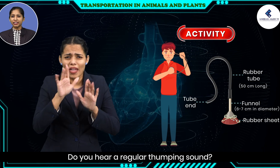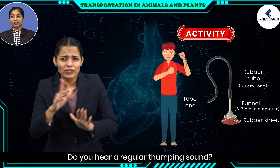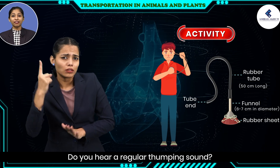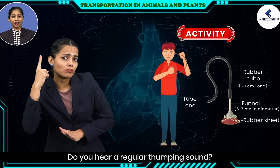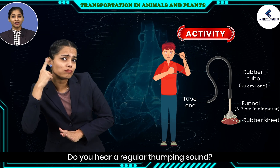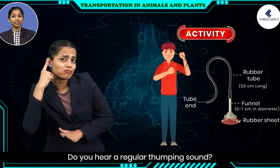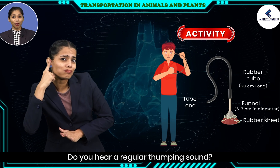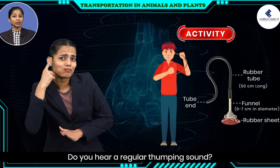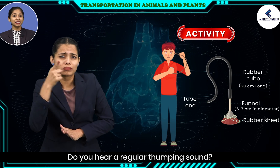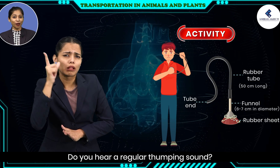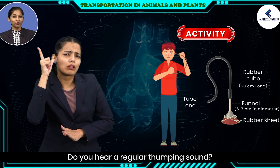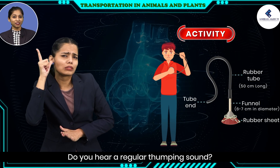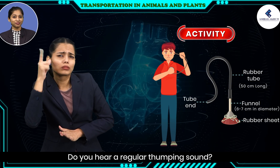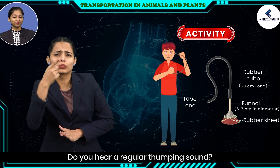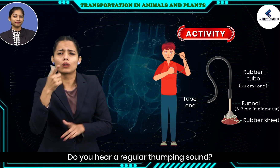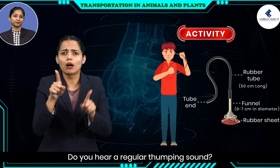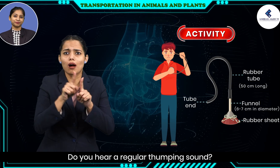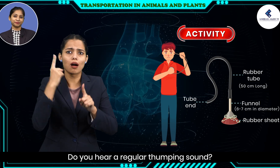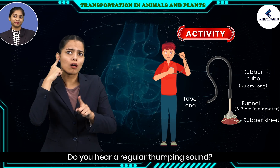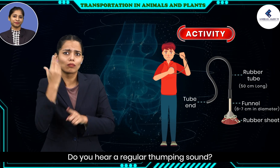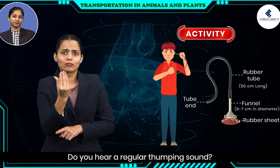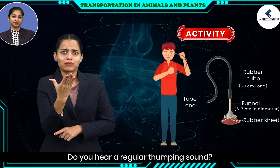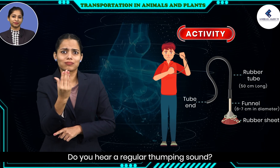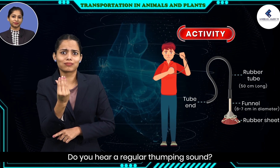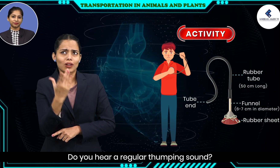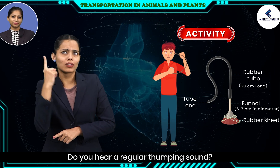Do you hear a regular thumping sound?